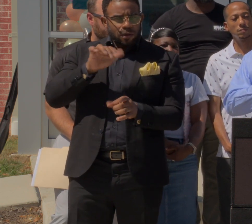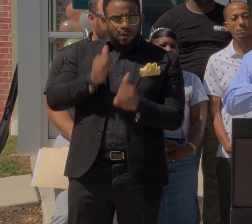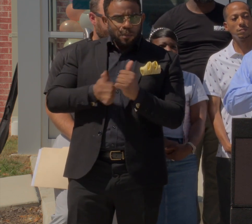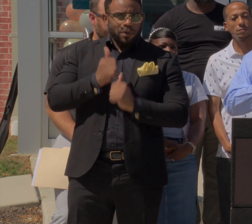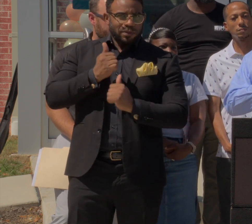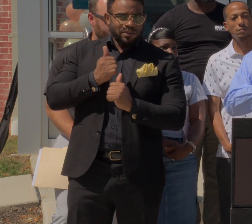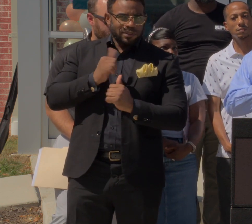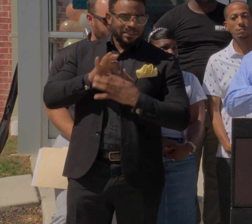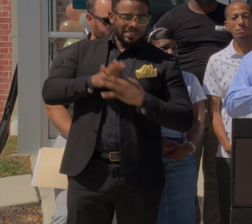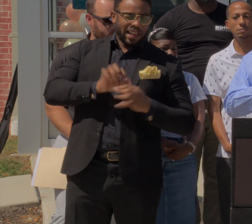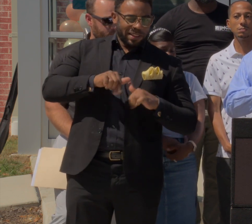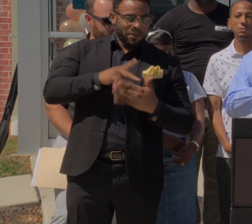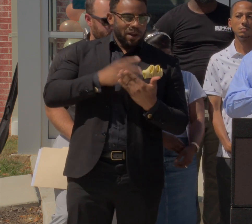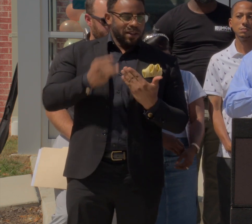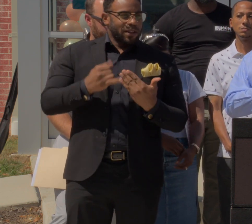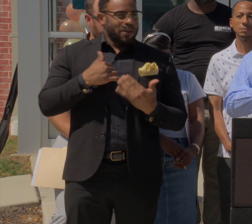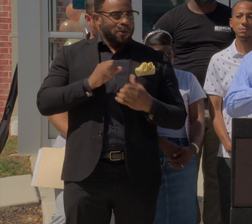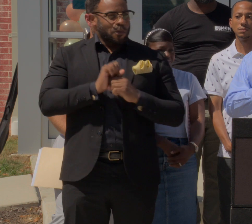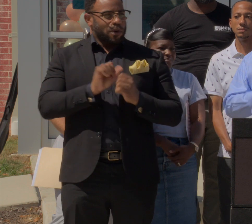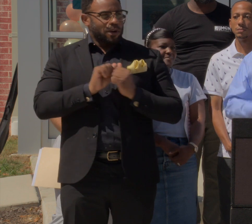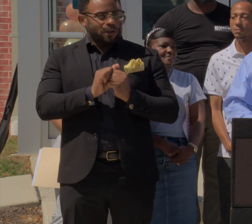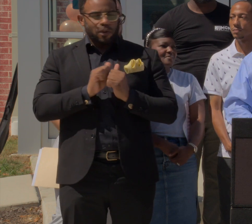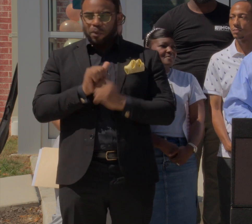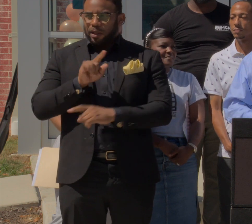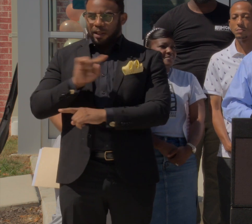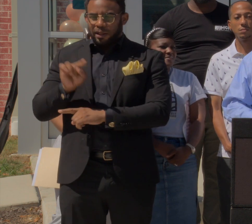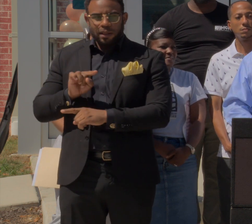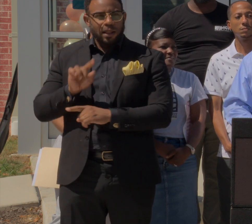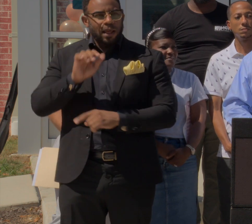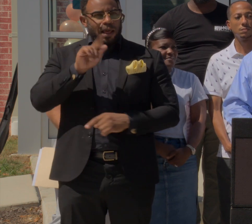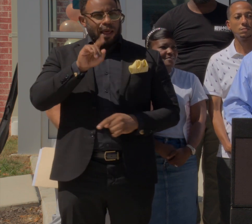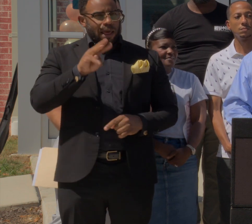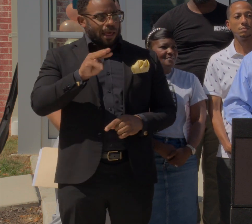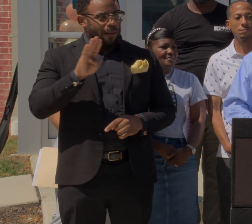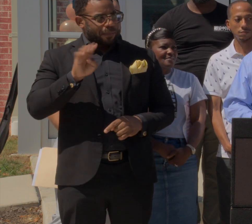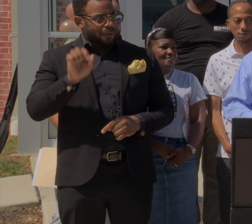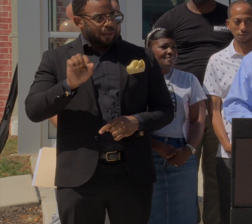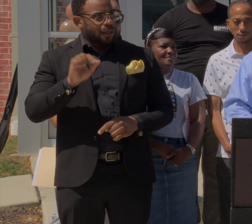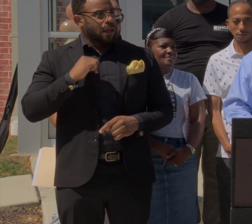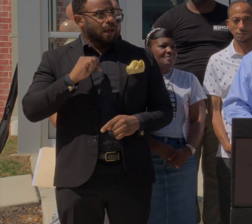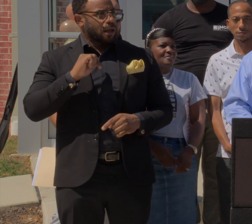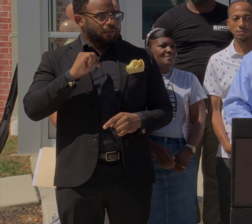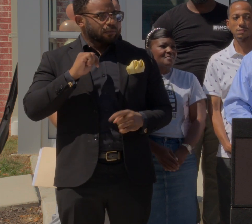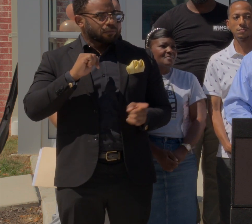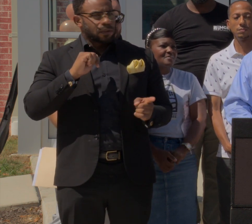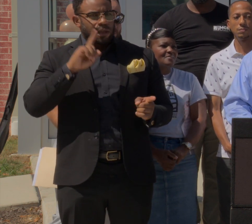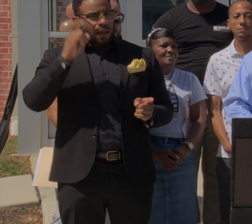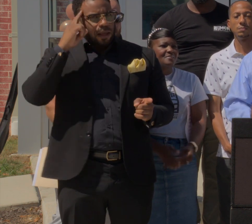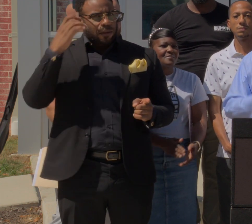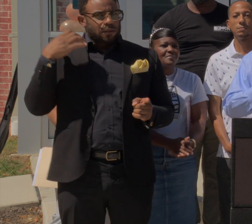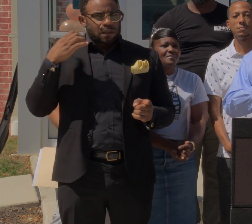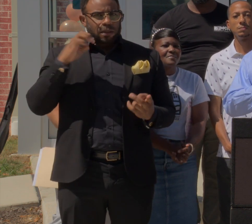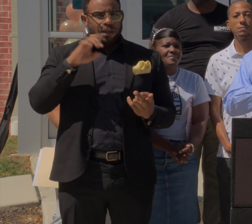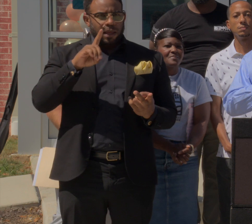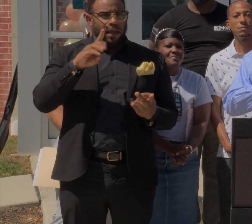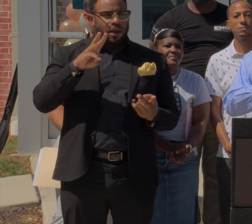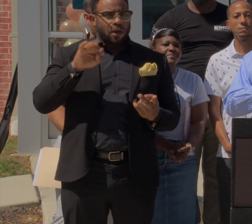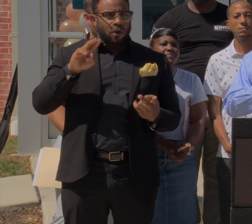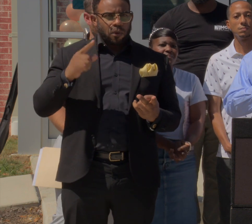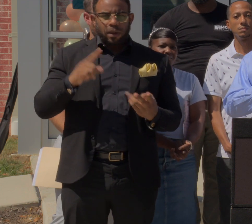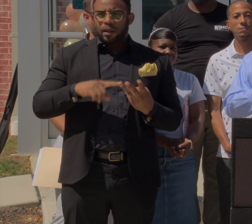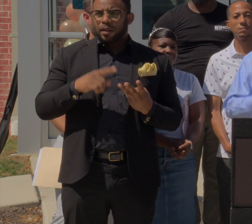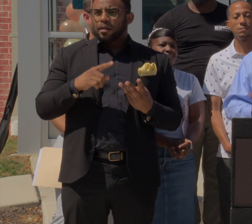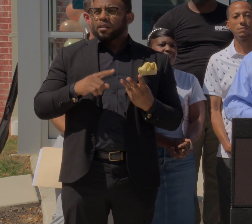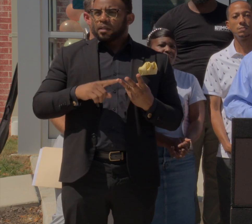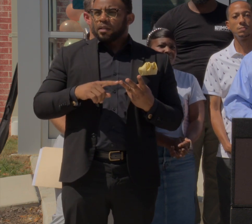mostly tied to this project, worked closely with Liz. But Adam Boardman, who's our capital chief, Ed Willen from our deputy